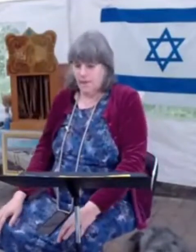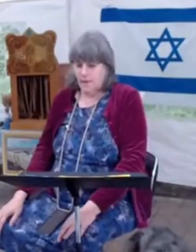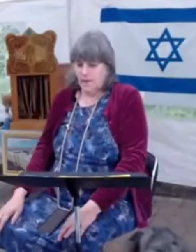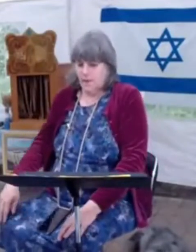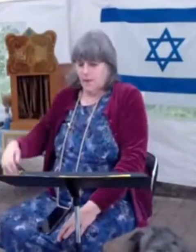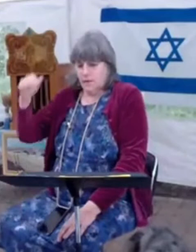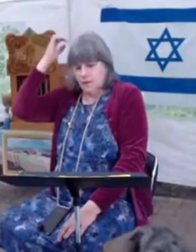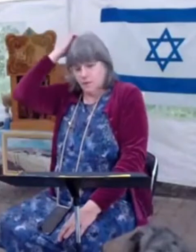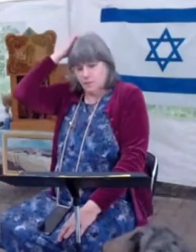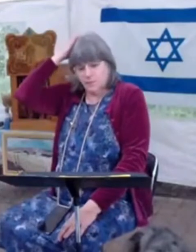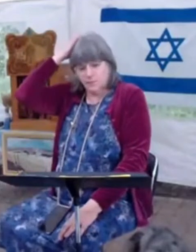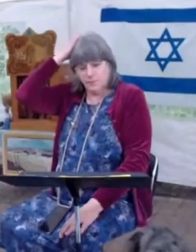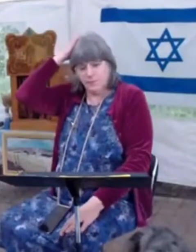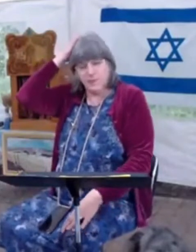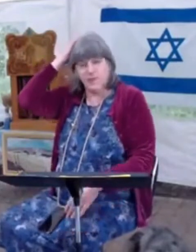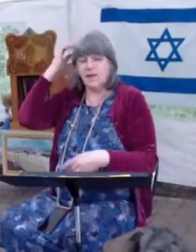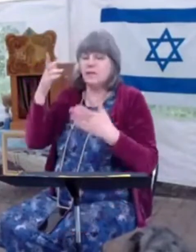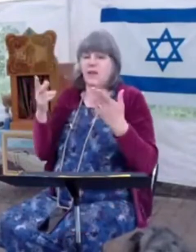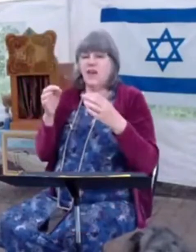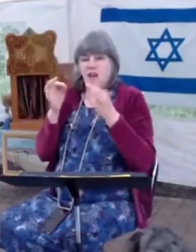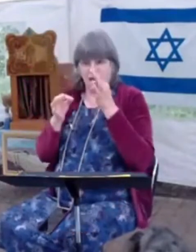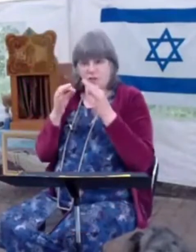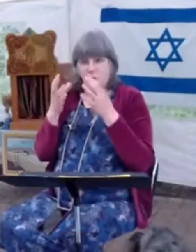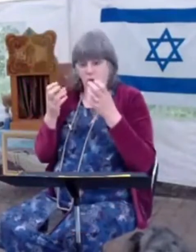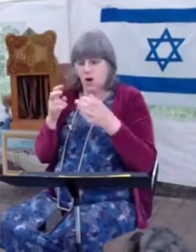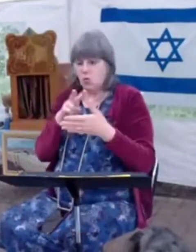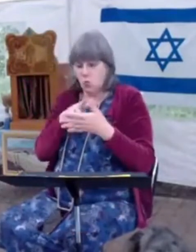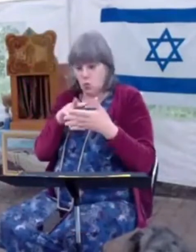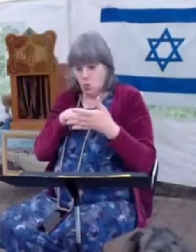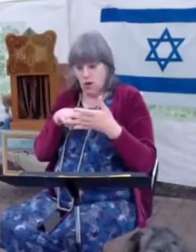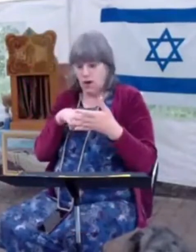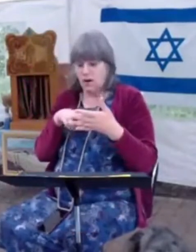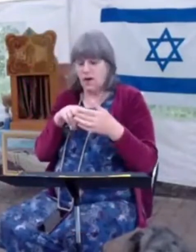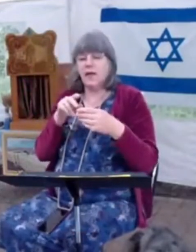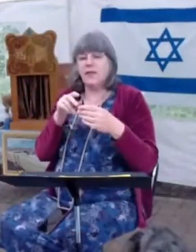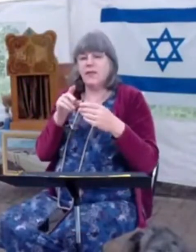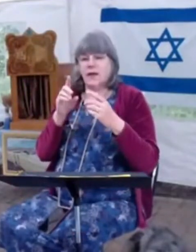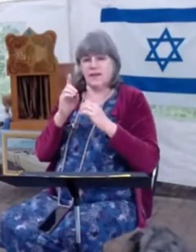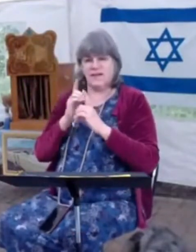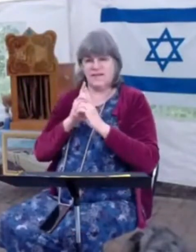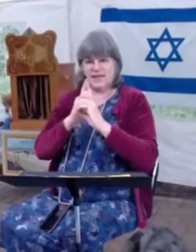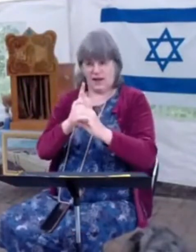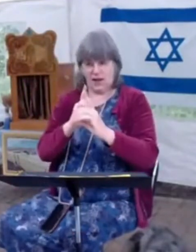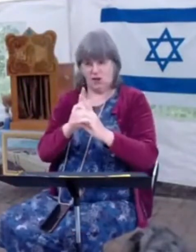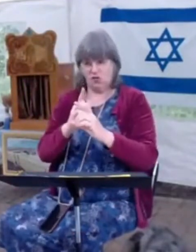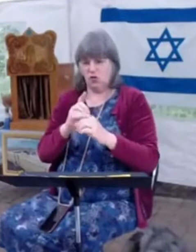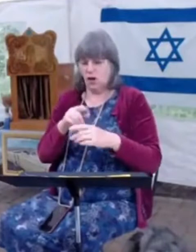to read the dedication prayer of the temple in 1 Kings 8.